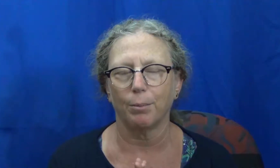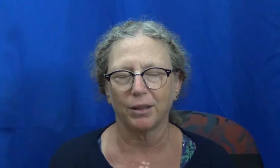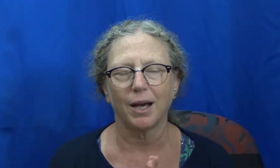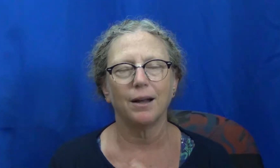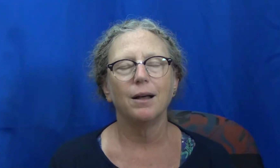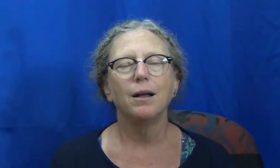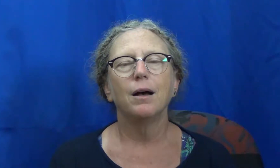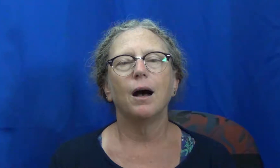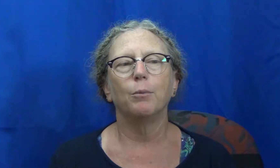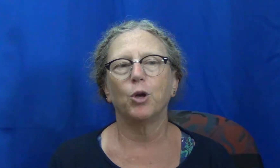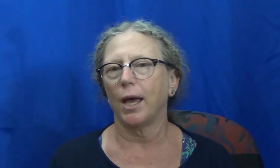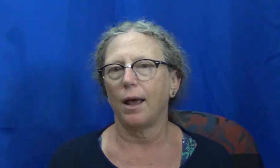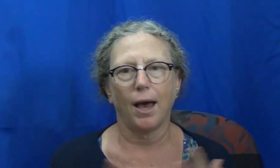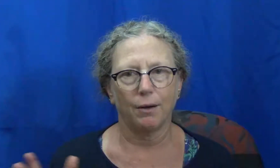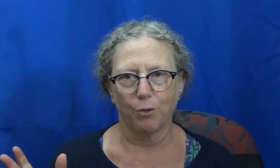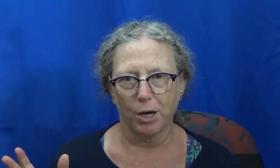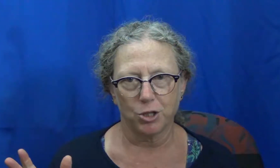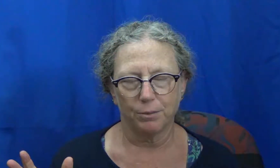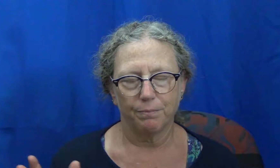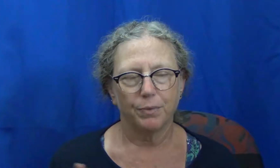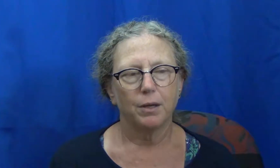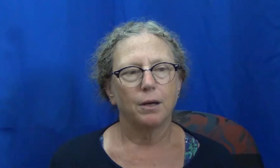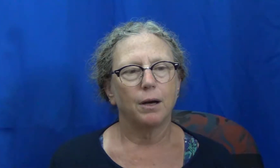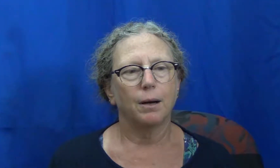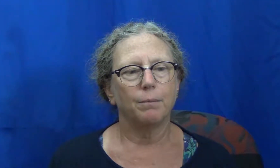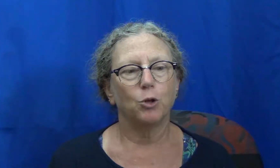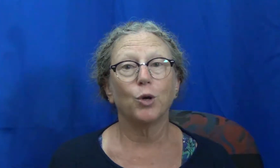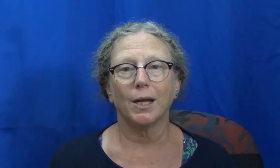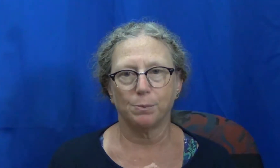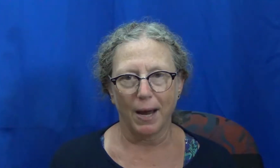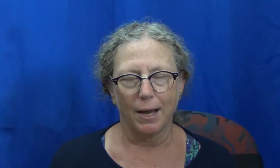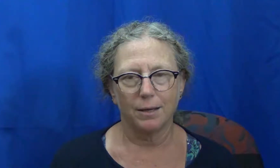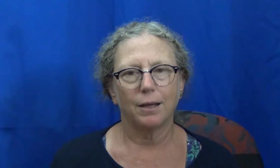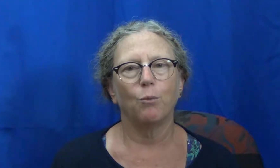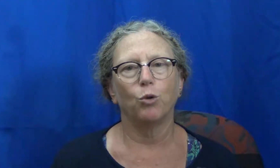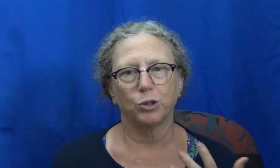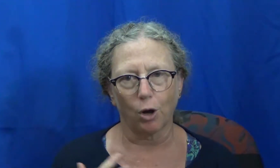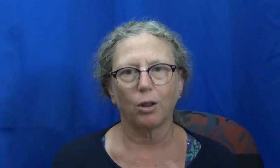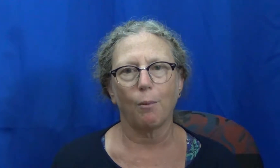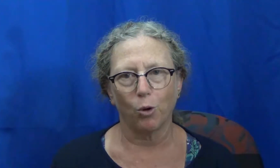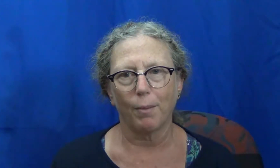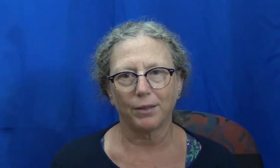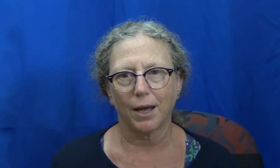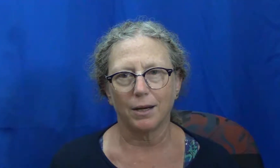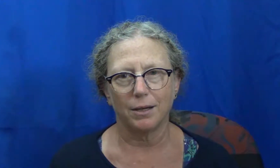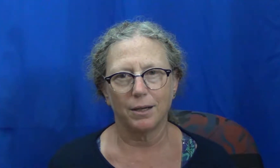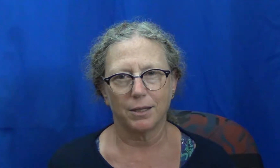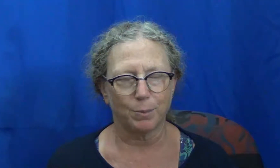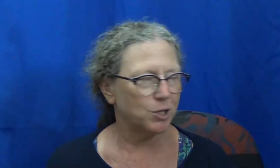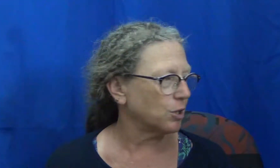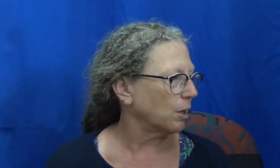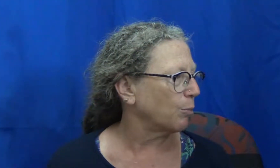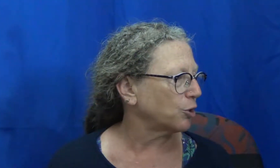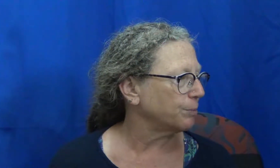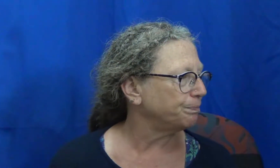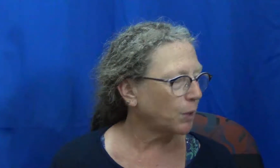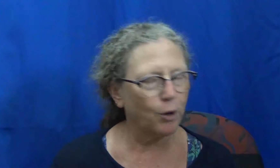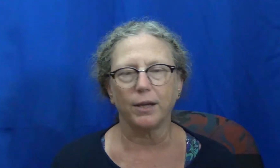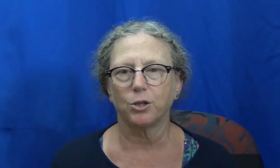about that. You can't add information. You can expand, and we'll talk a lot more about that in expansion and compression. Okay, so